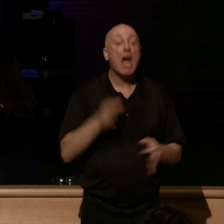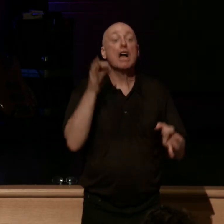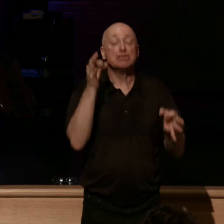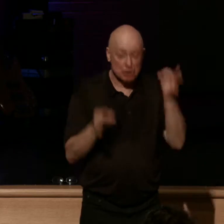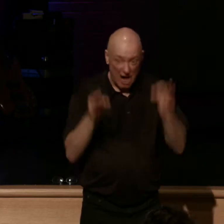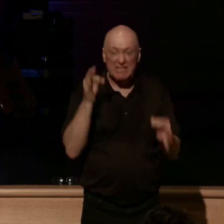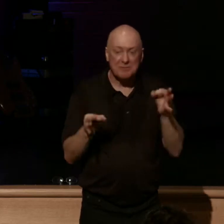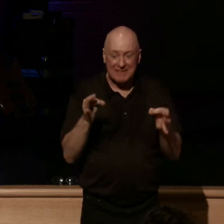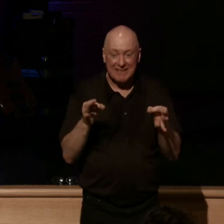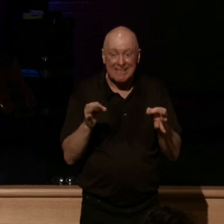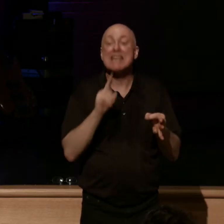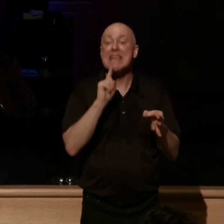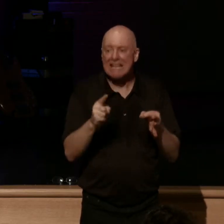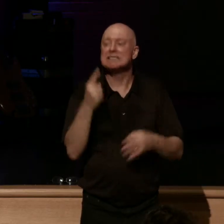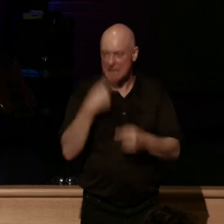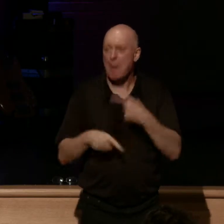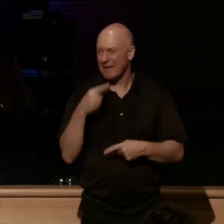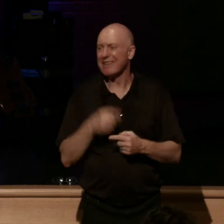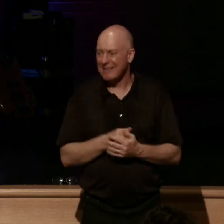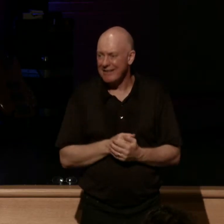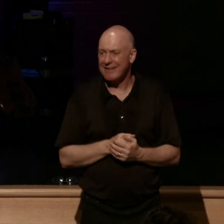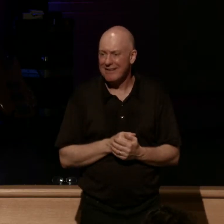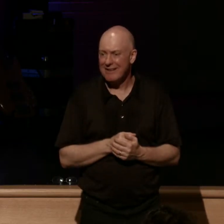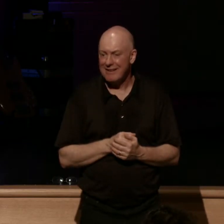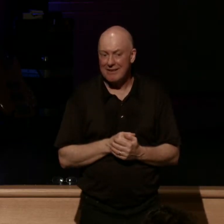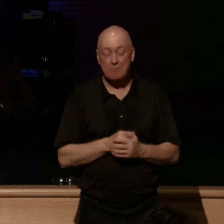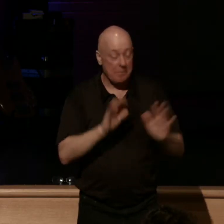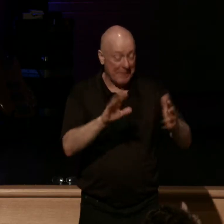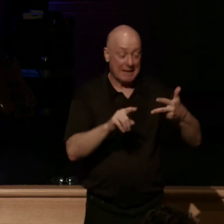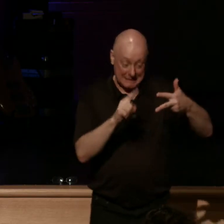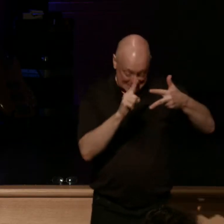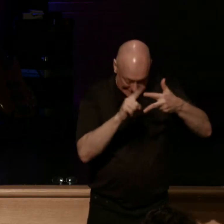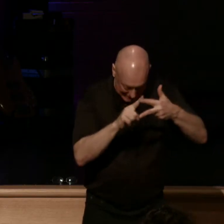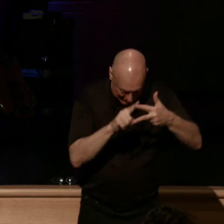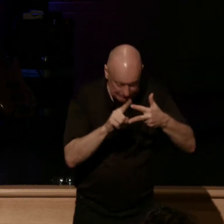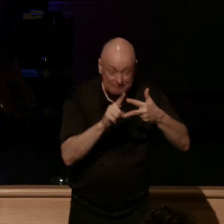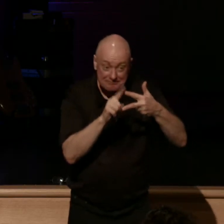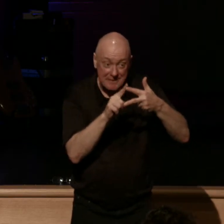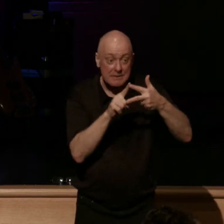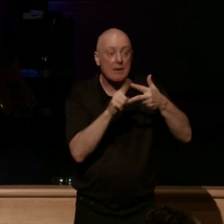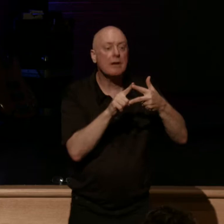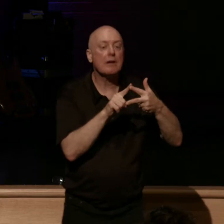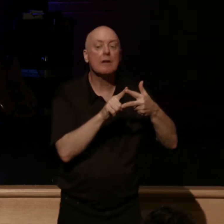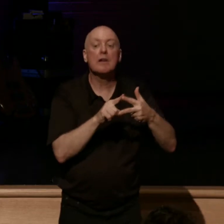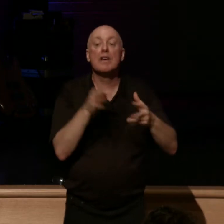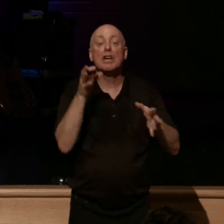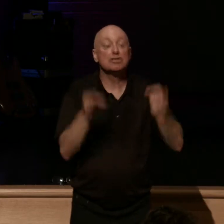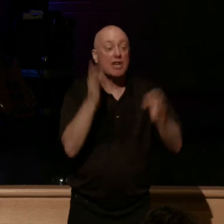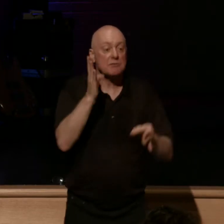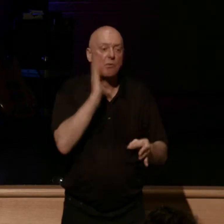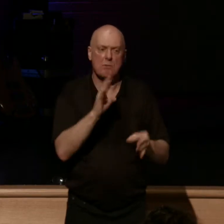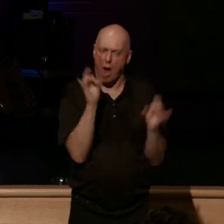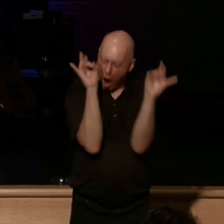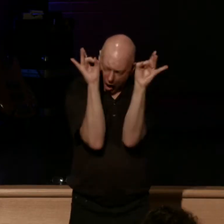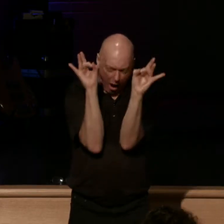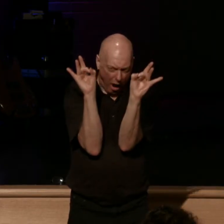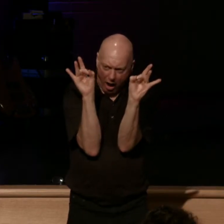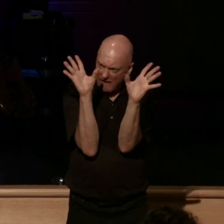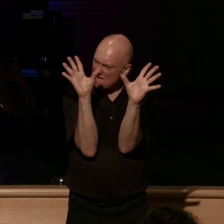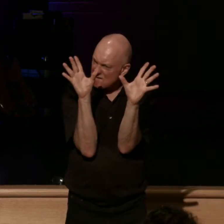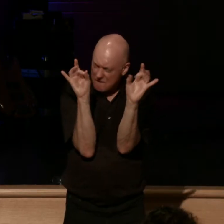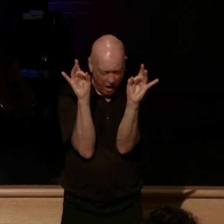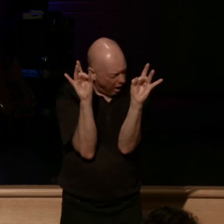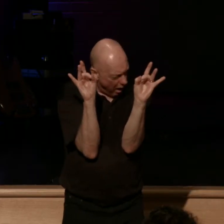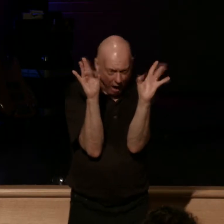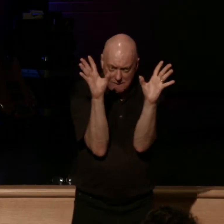Judgment is coming. The second thing we learn from verse 1 about judgment, this judgment will be severe.